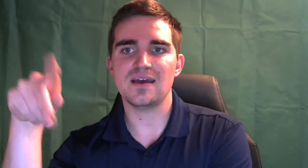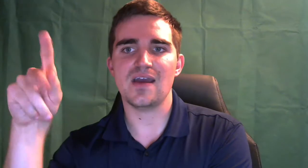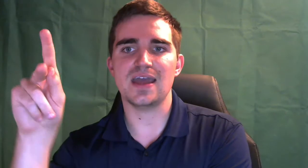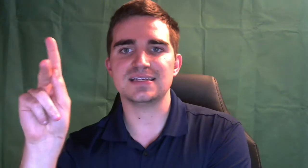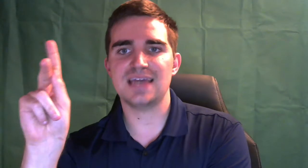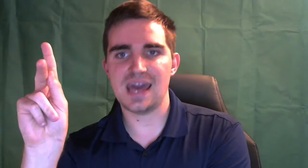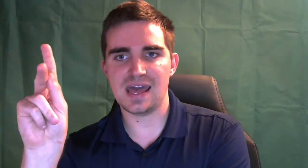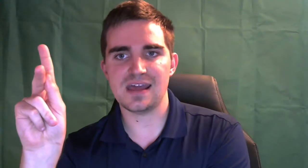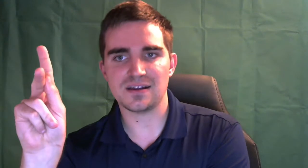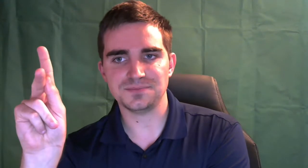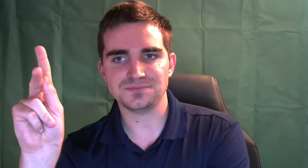and K.